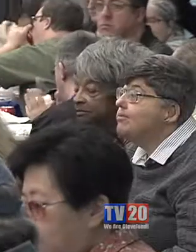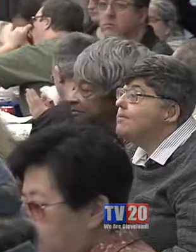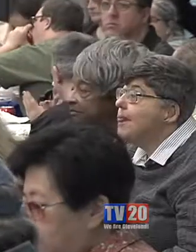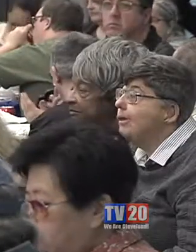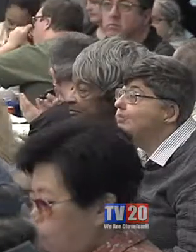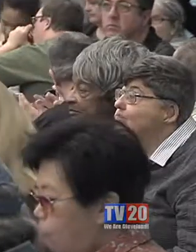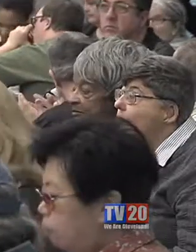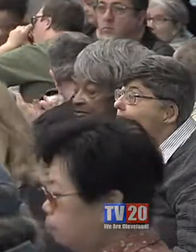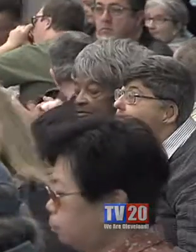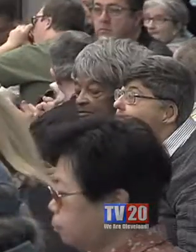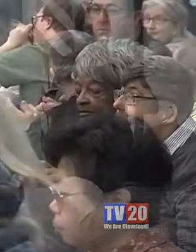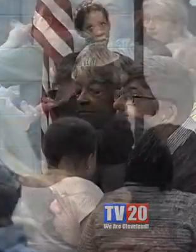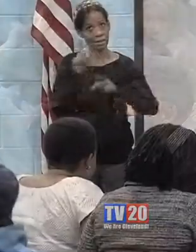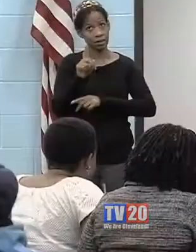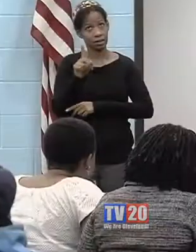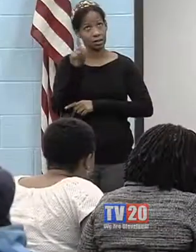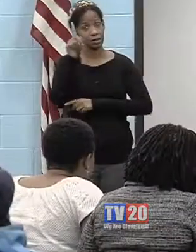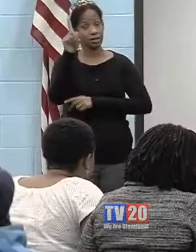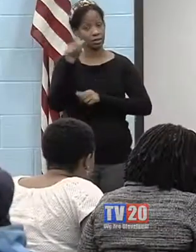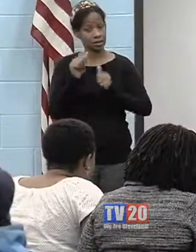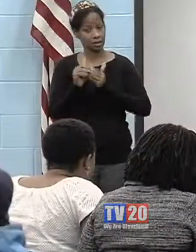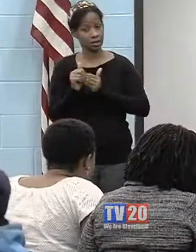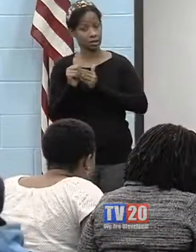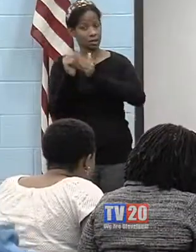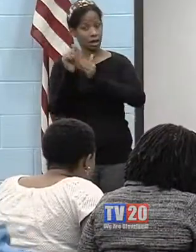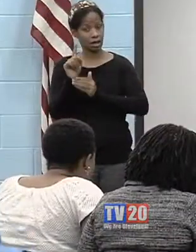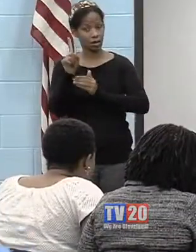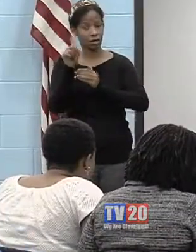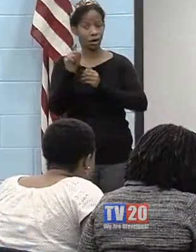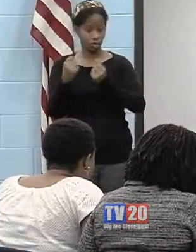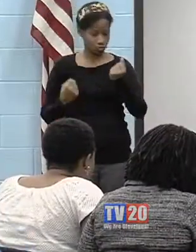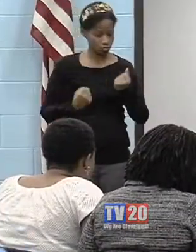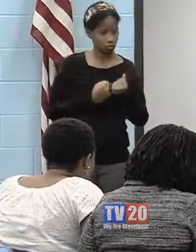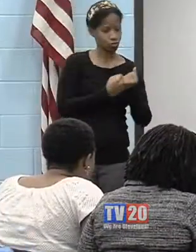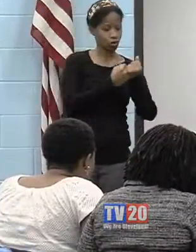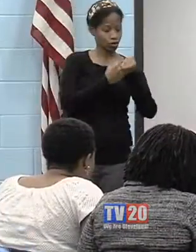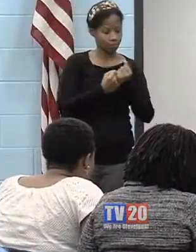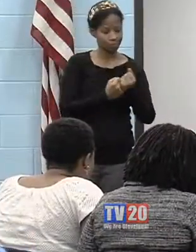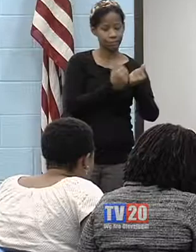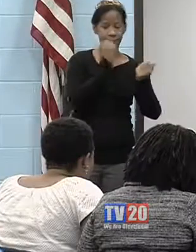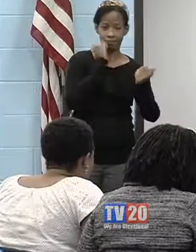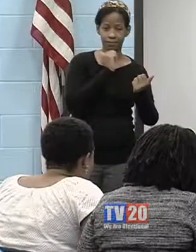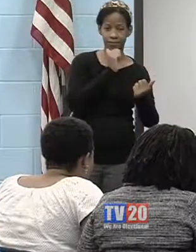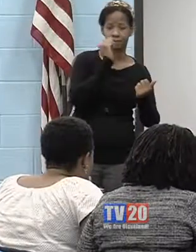Let us guide her, stand beside her